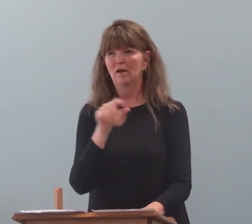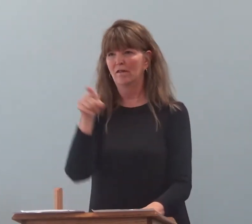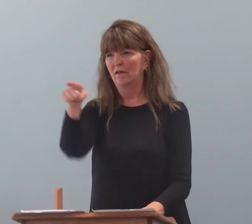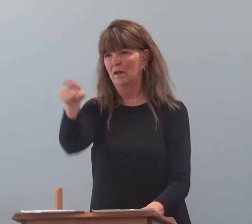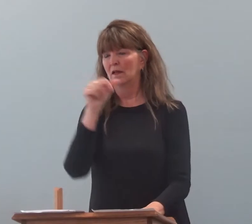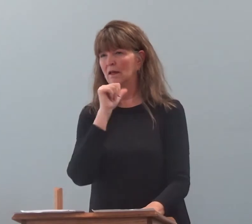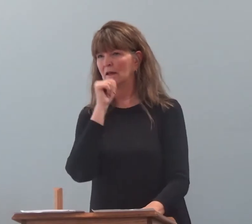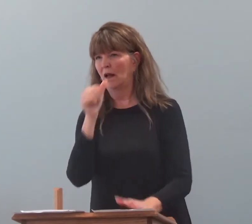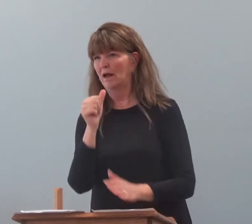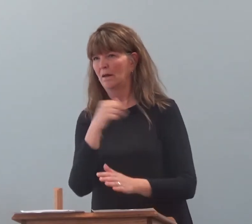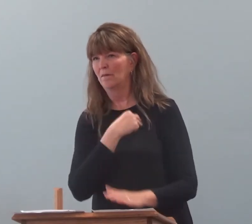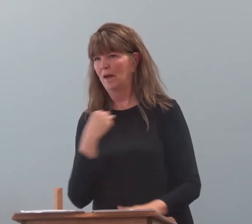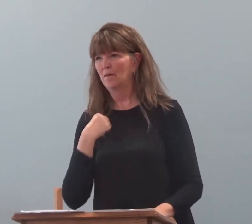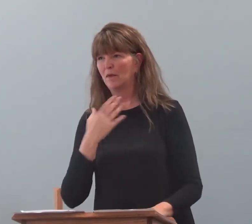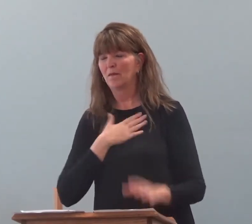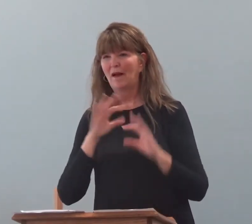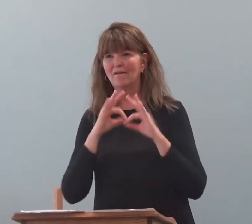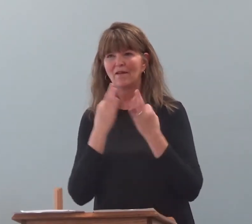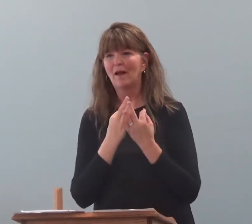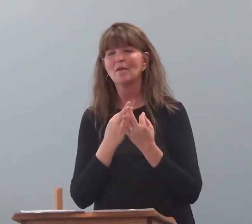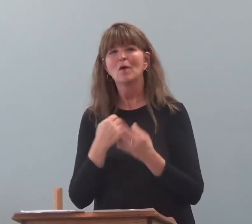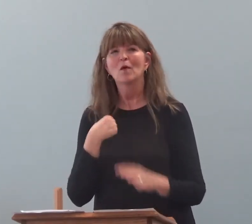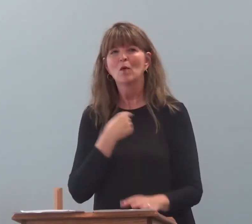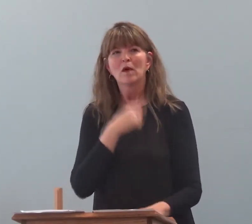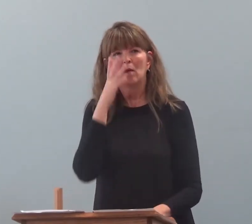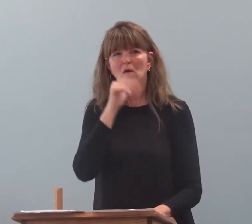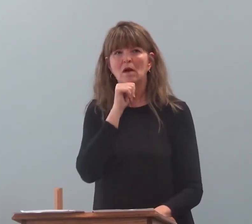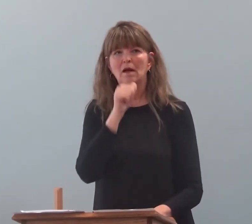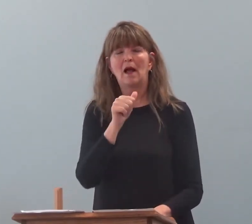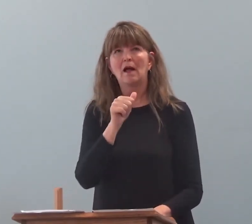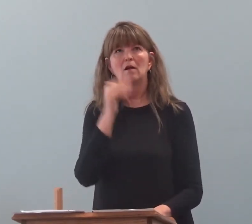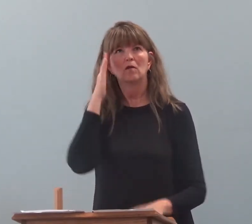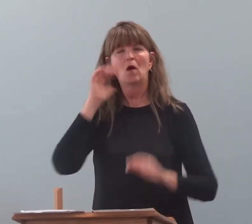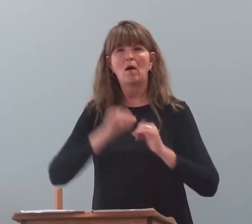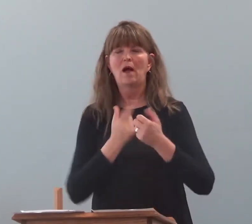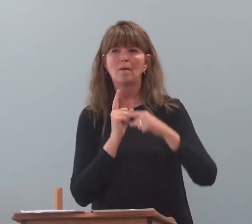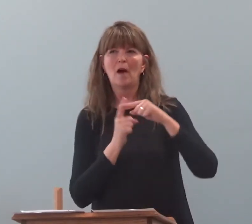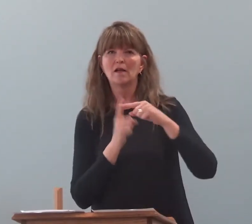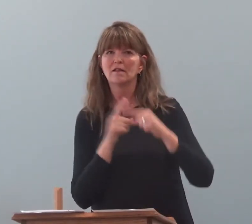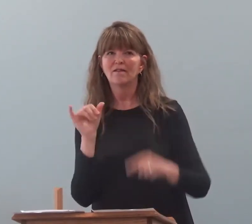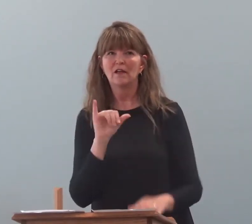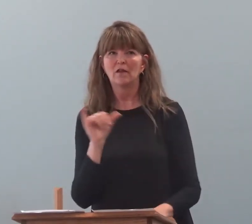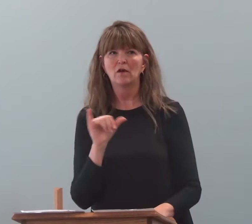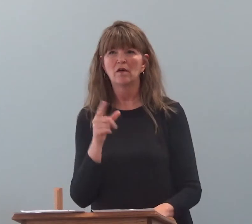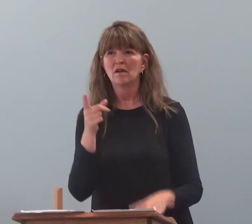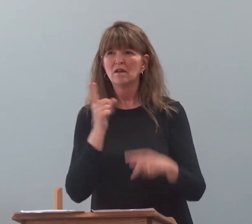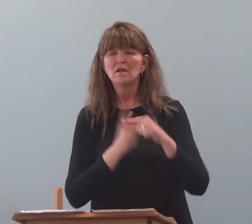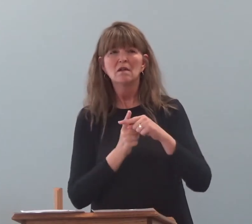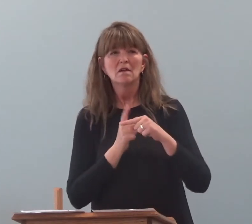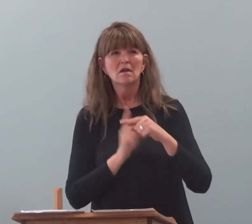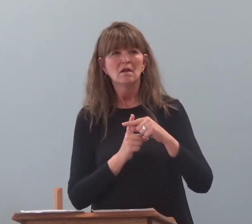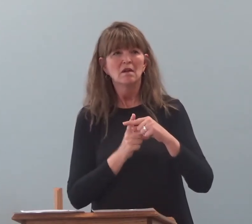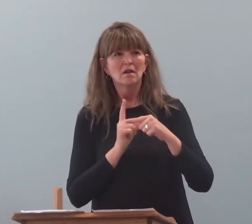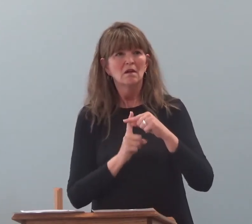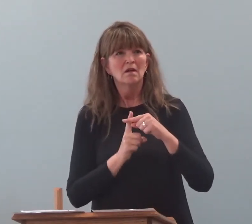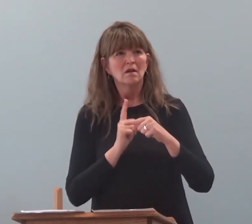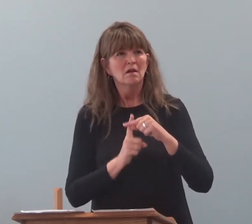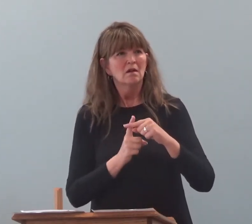it's amazing. I don't know and I know for sure if Levi was not in our family that we would not be as